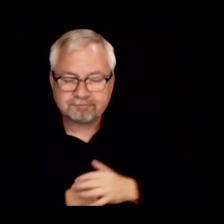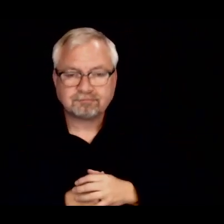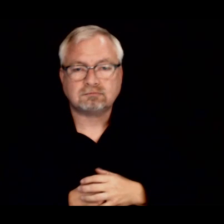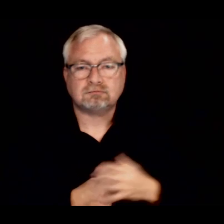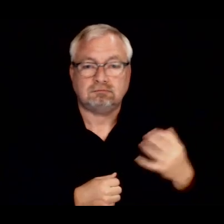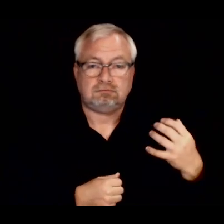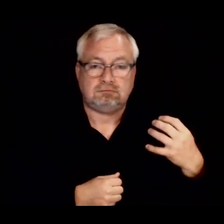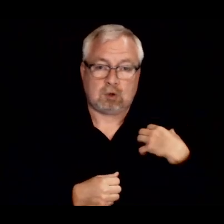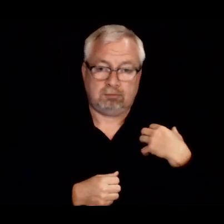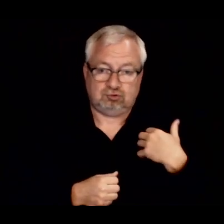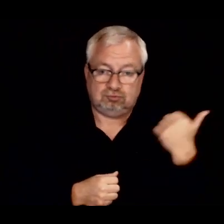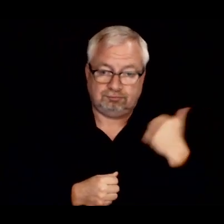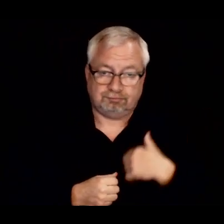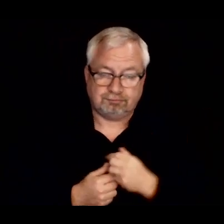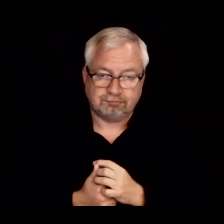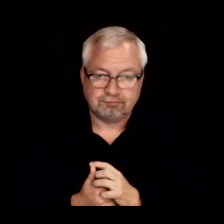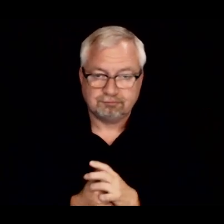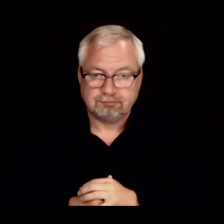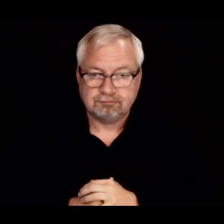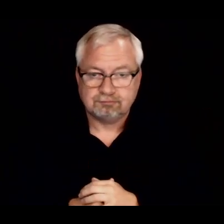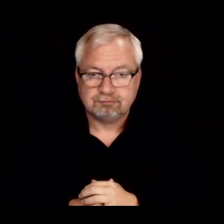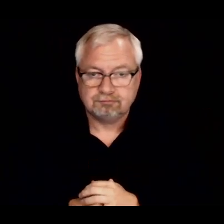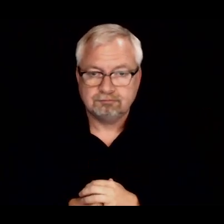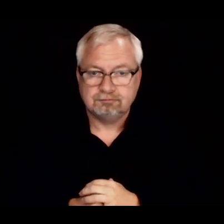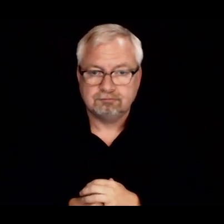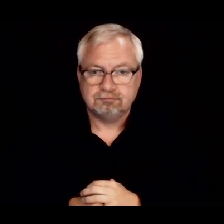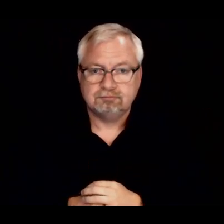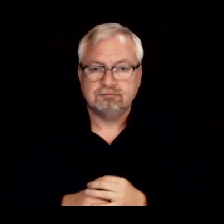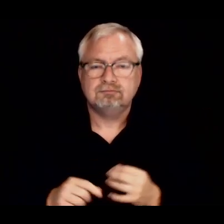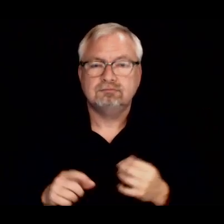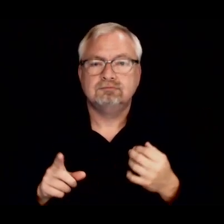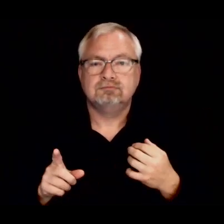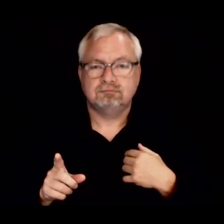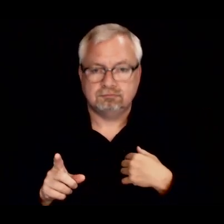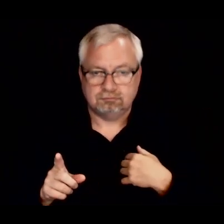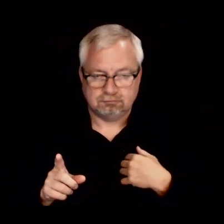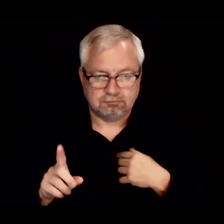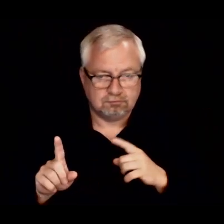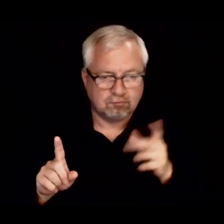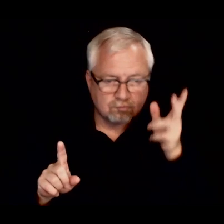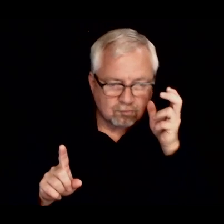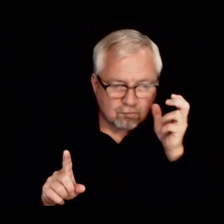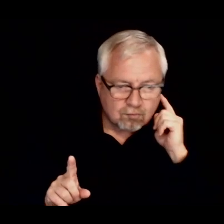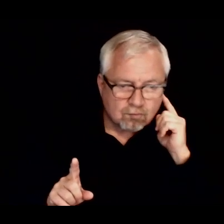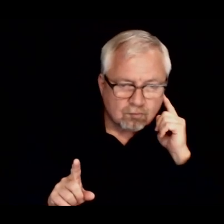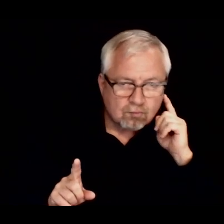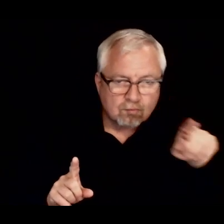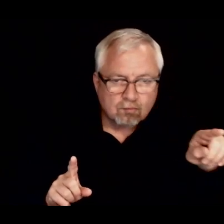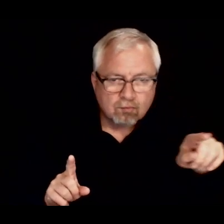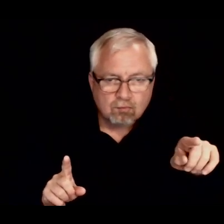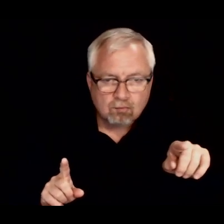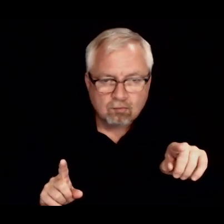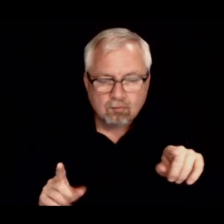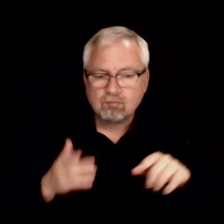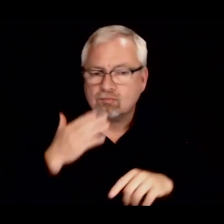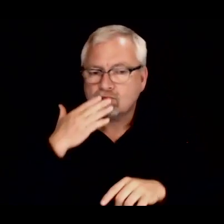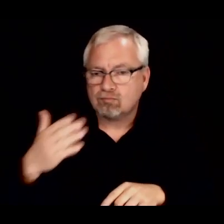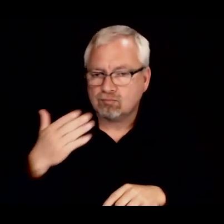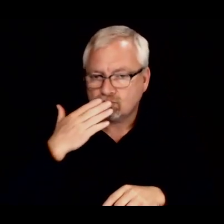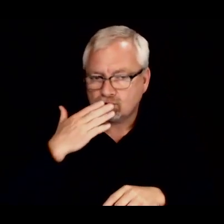Assistant Commissioner Dotseth is on the line. Marie, can you chime in on that? Yeah. Thank you very much. So I think